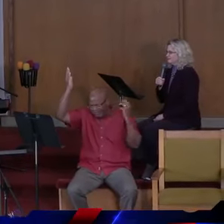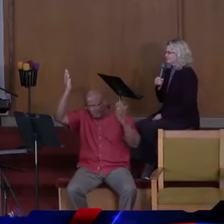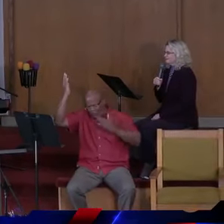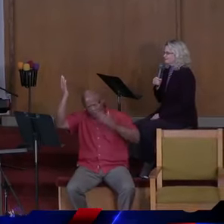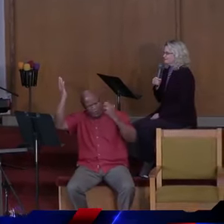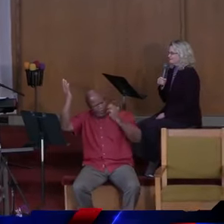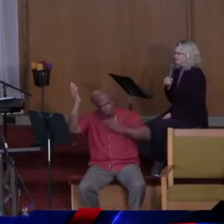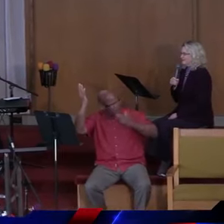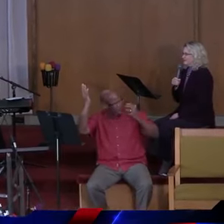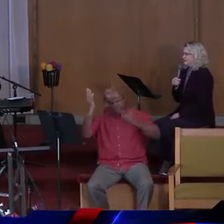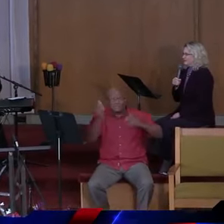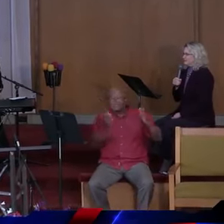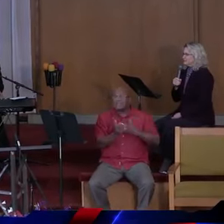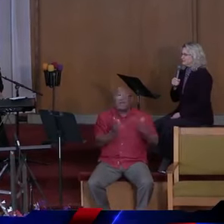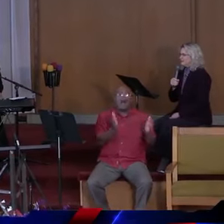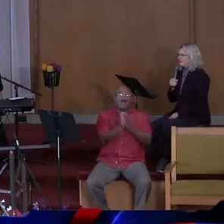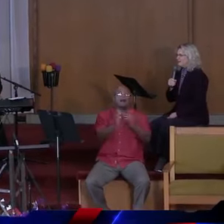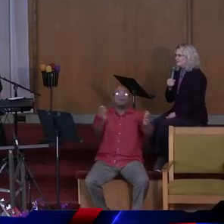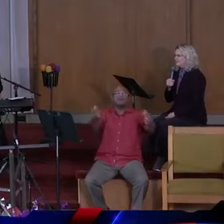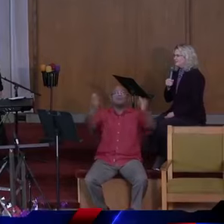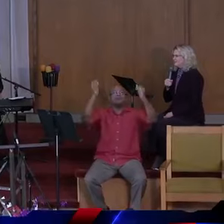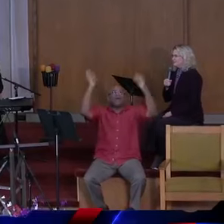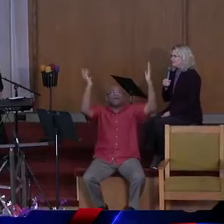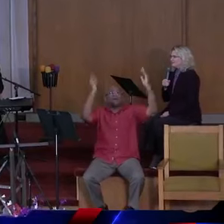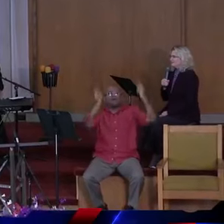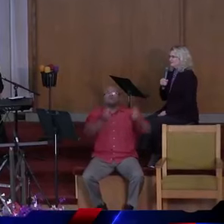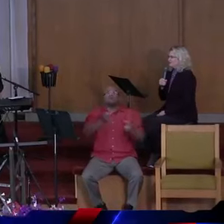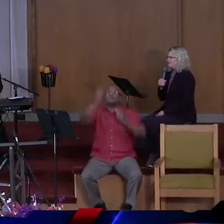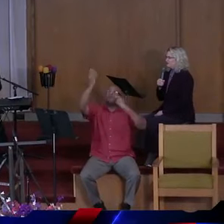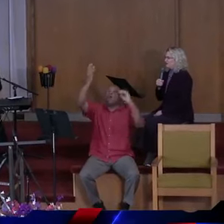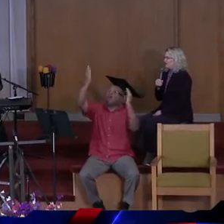Oh, sing hallelujah.